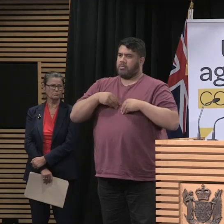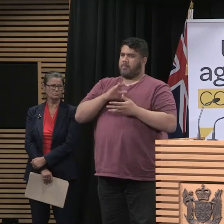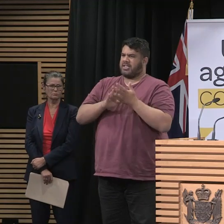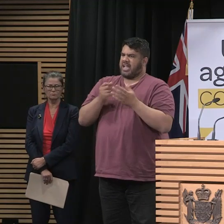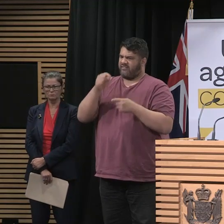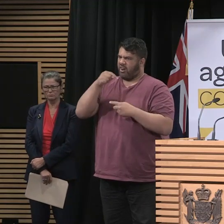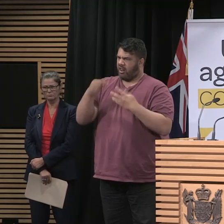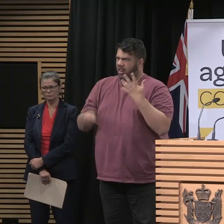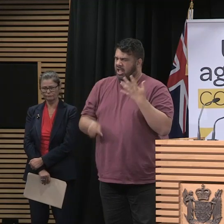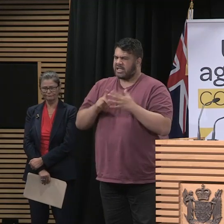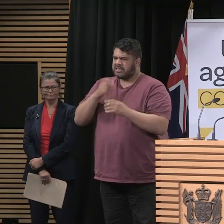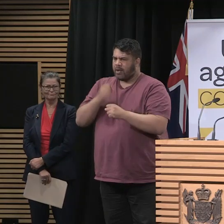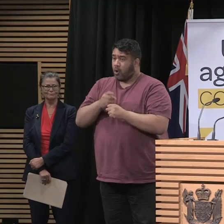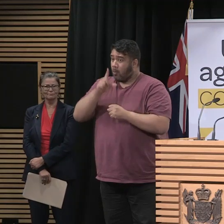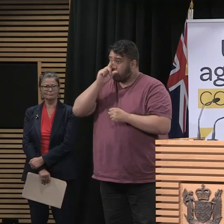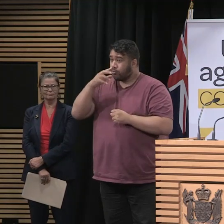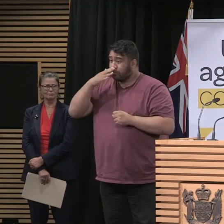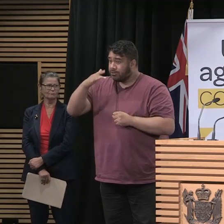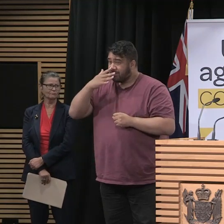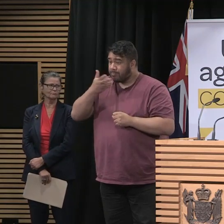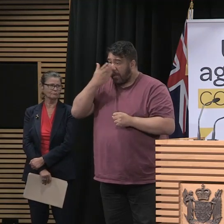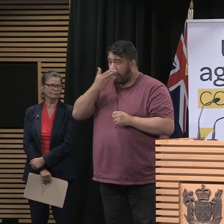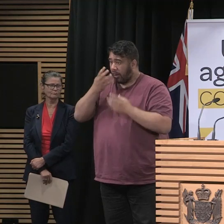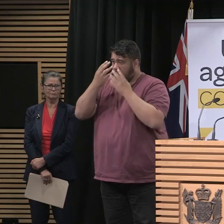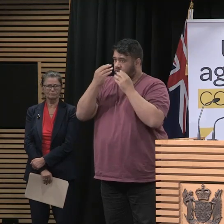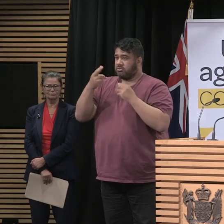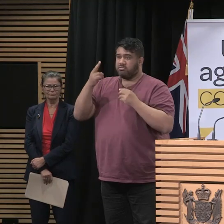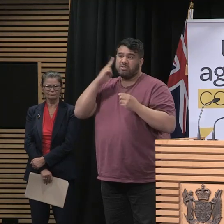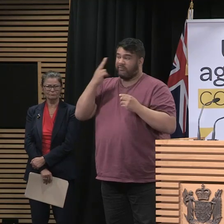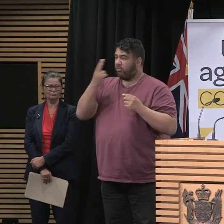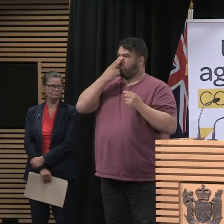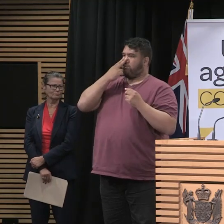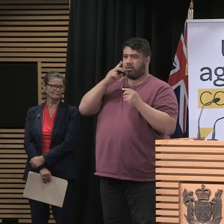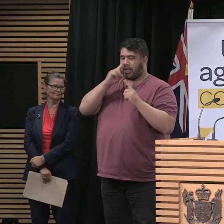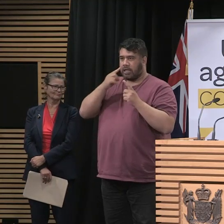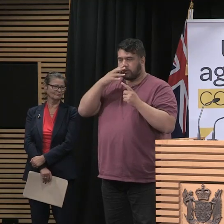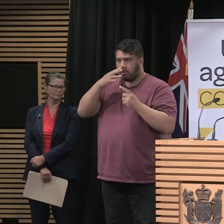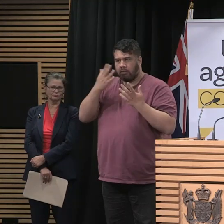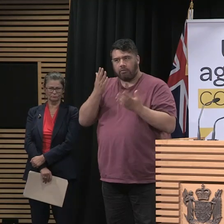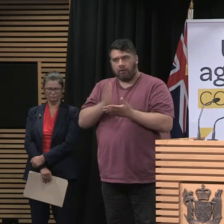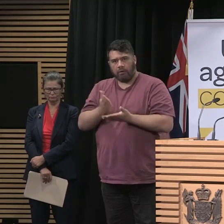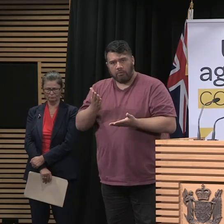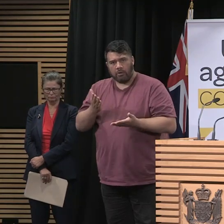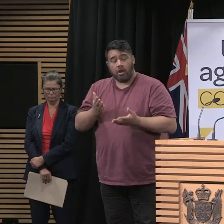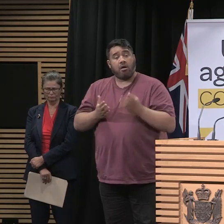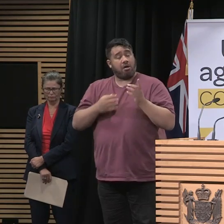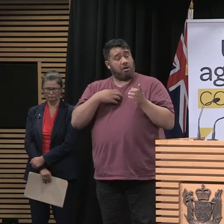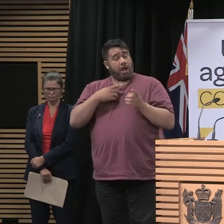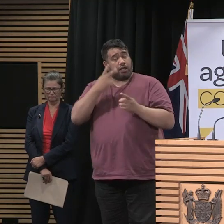just saw an article overnight actually where this was being reported, and evidently this was something that also was found after